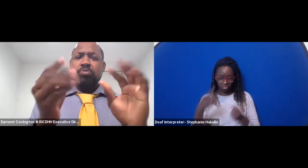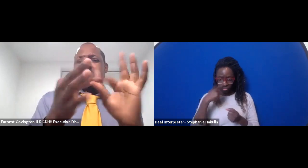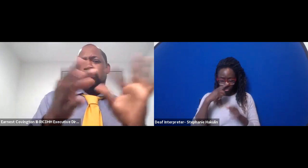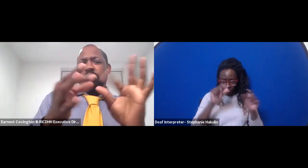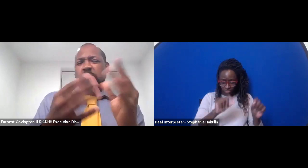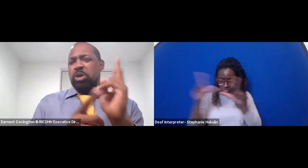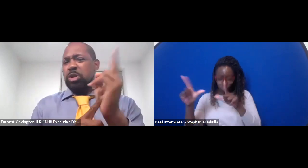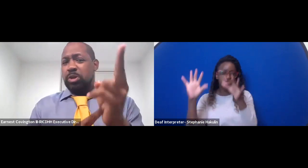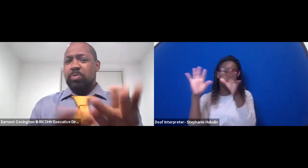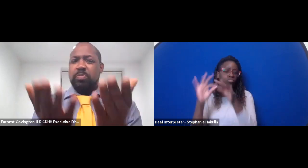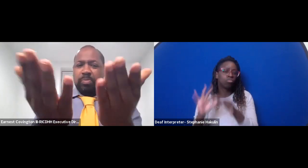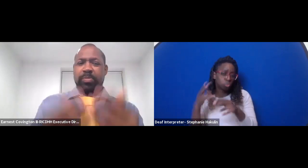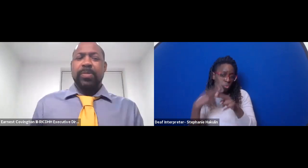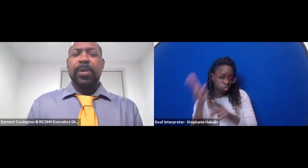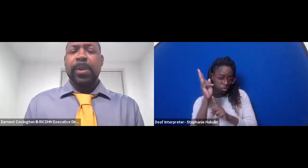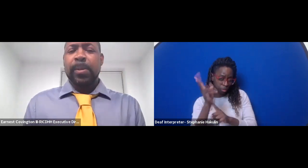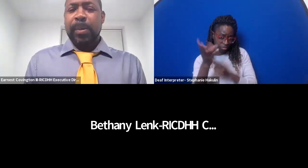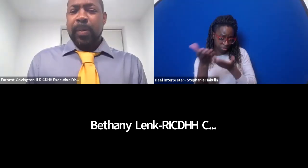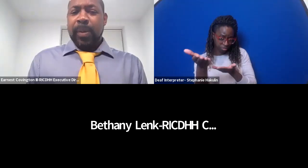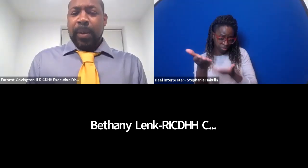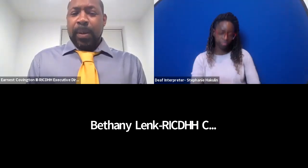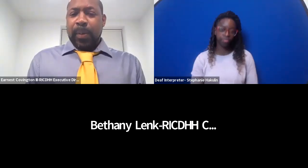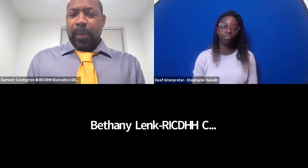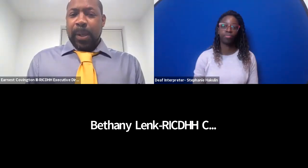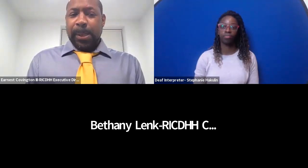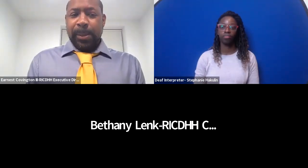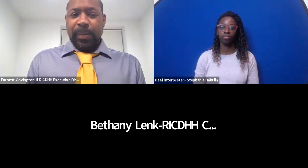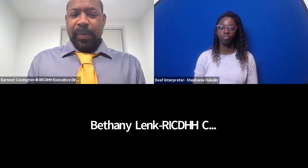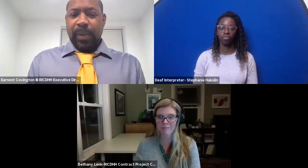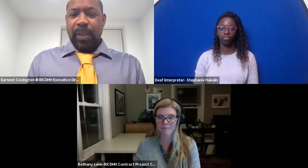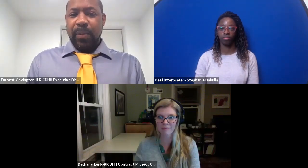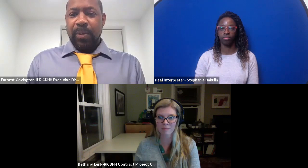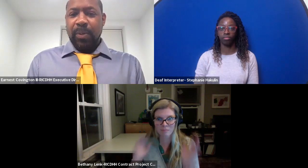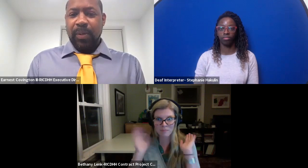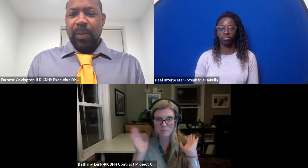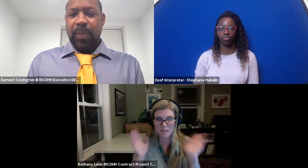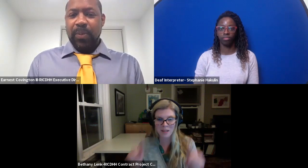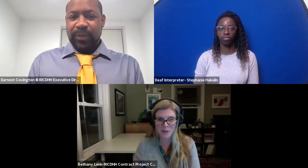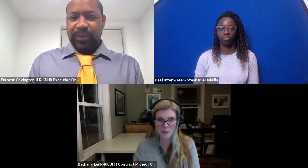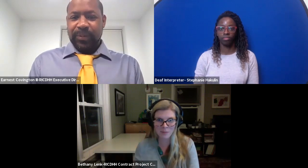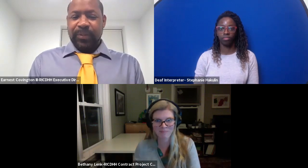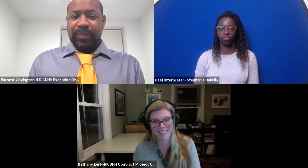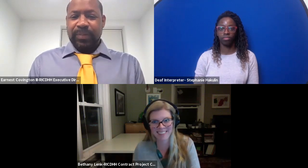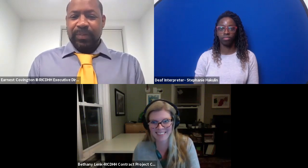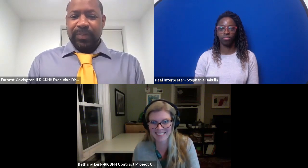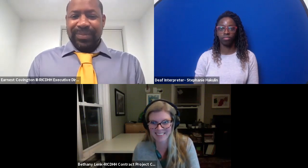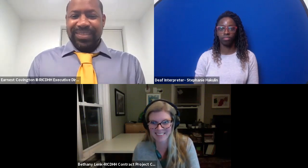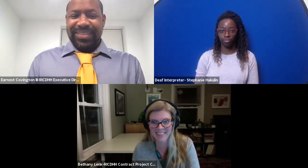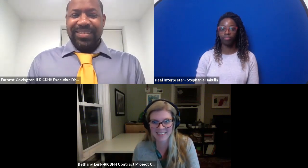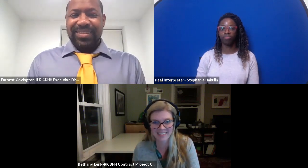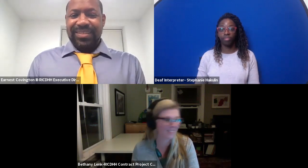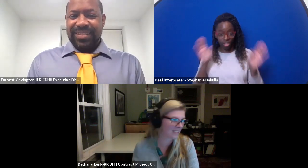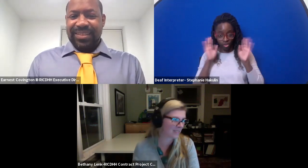support person. Bethany, if you could open up your video and speak for a couple of minutes. So Joan, you'll need to do